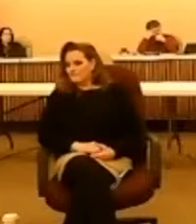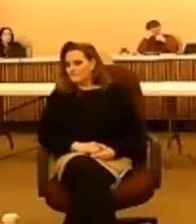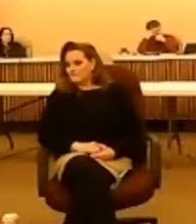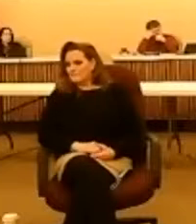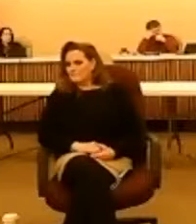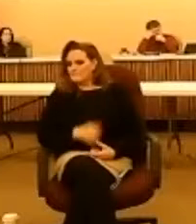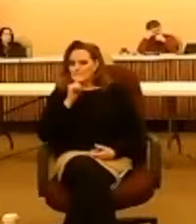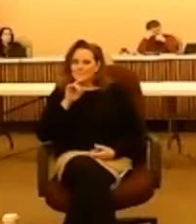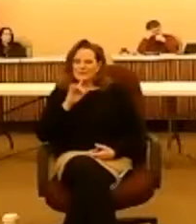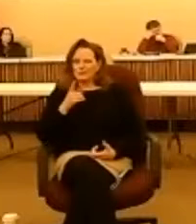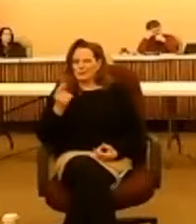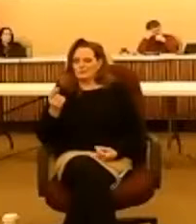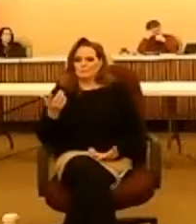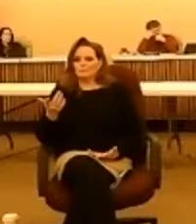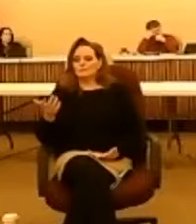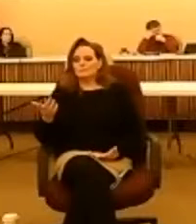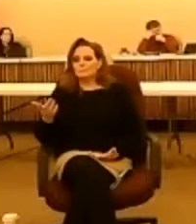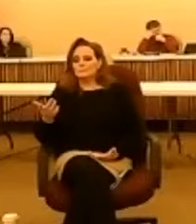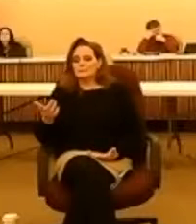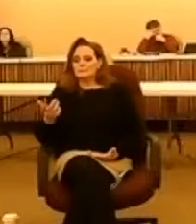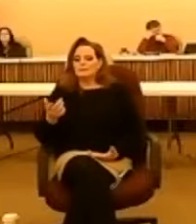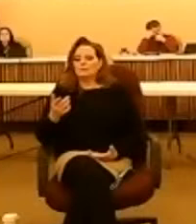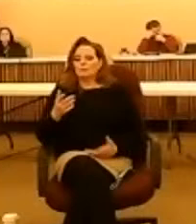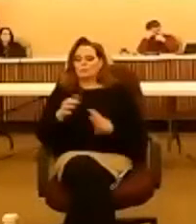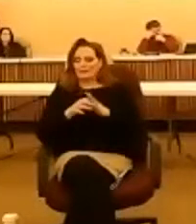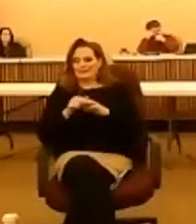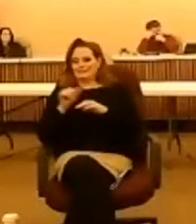I'm not sure what to do logistically in terms of that issue,